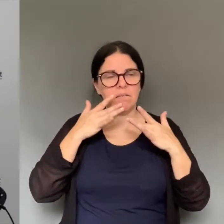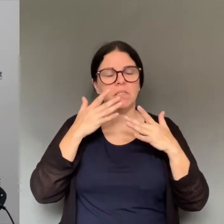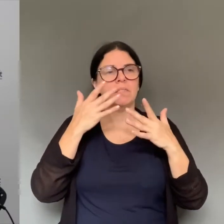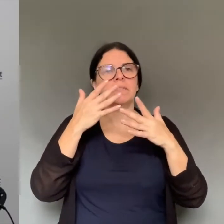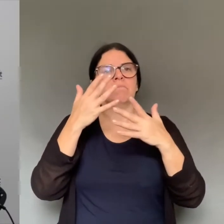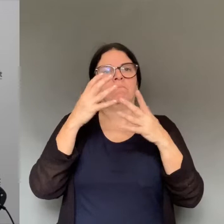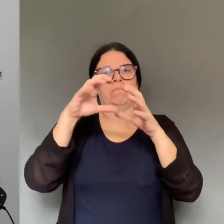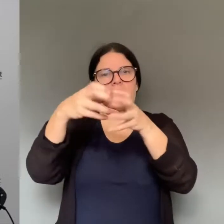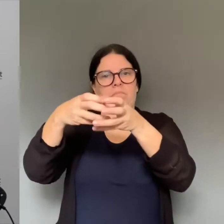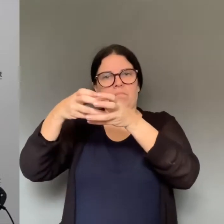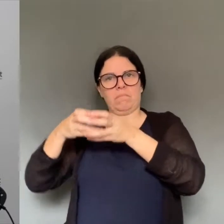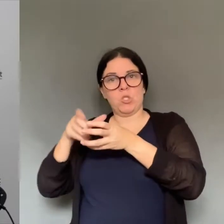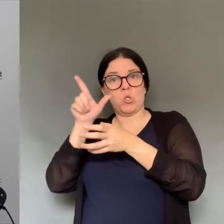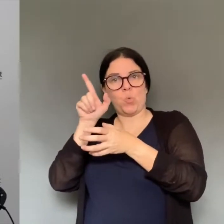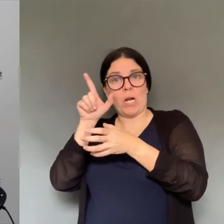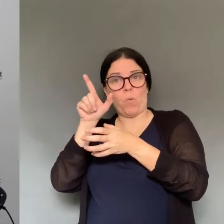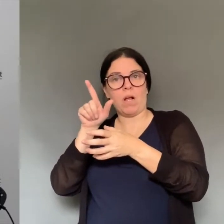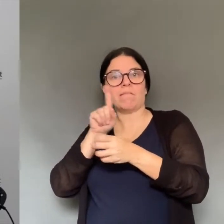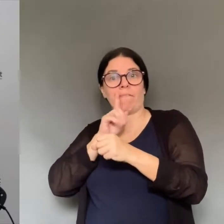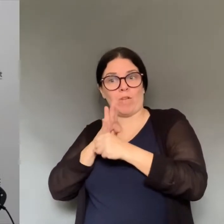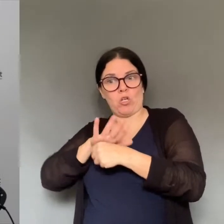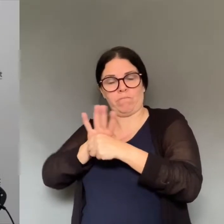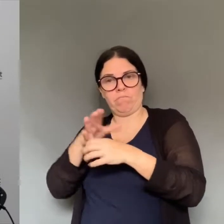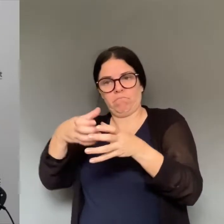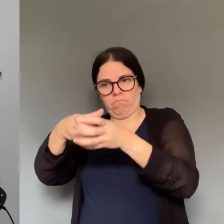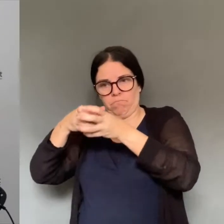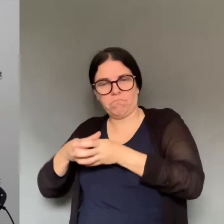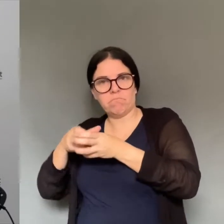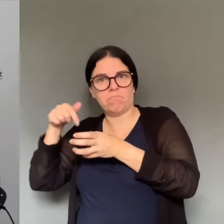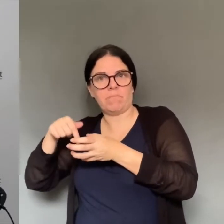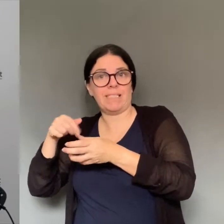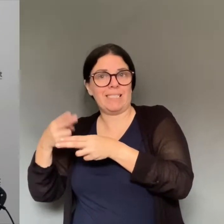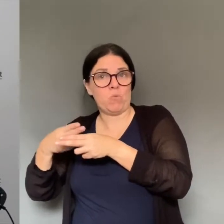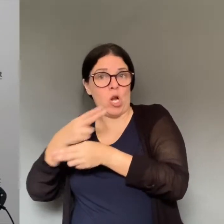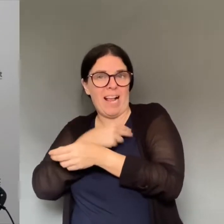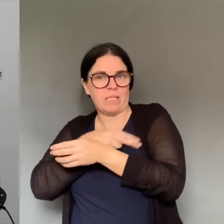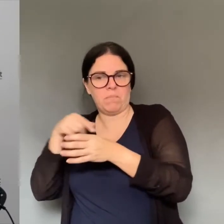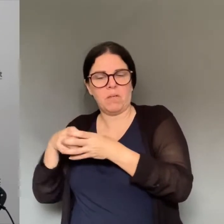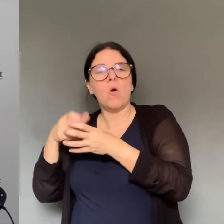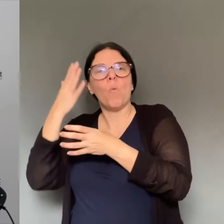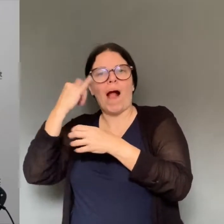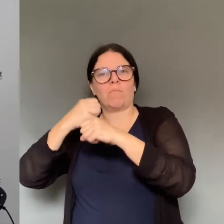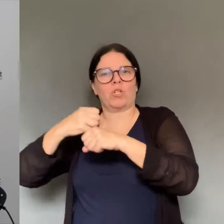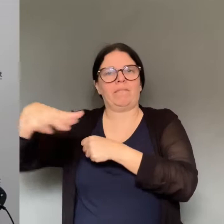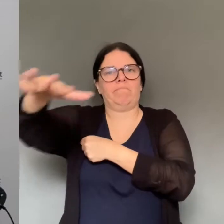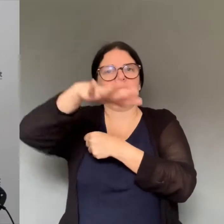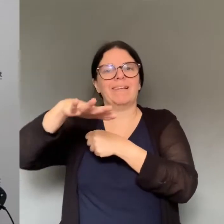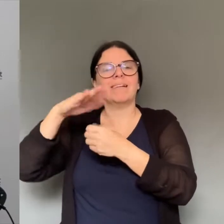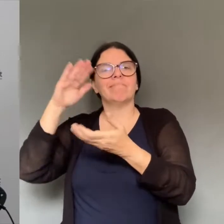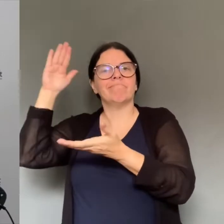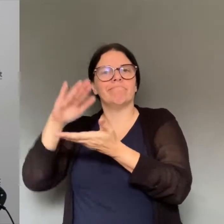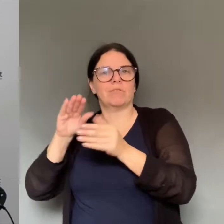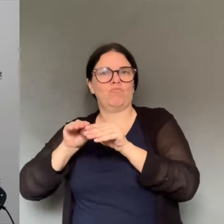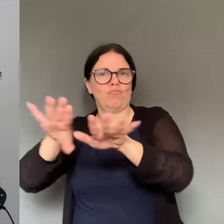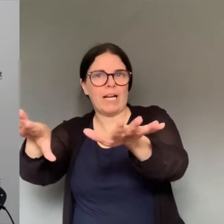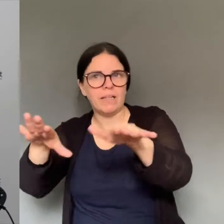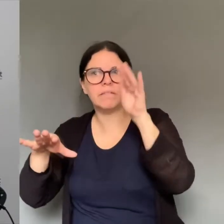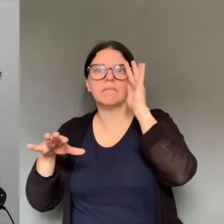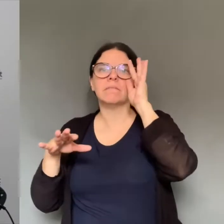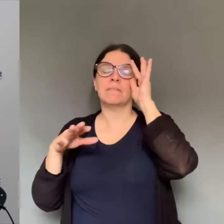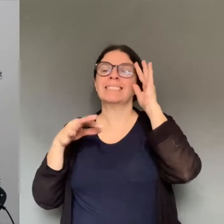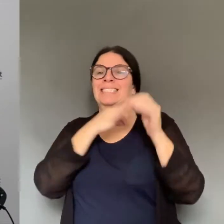moving them will provide patient care and able to follow all those IPAC measures or infection prevention and control